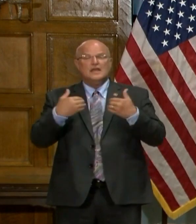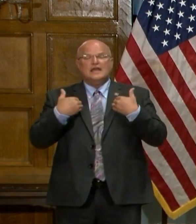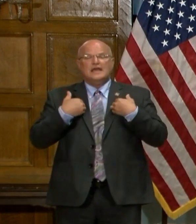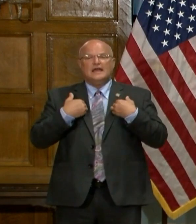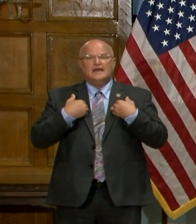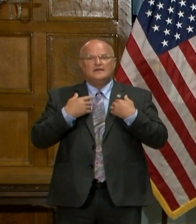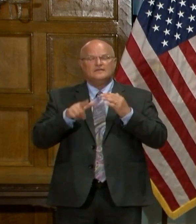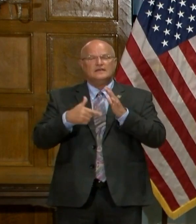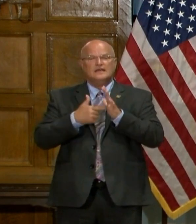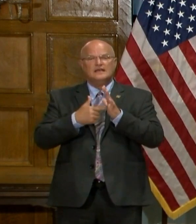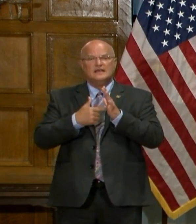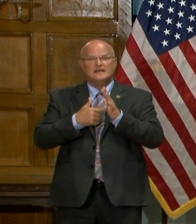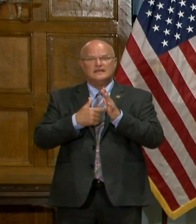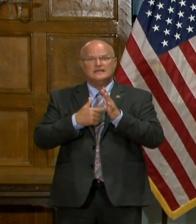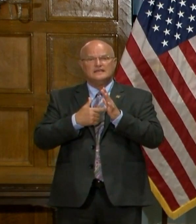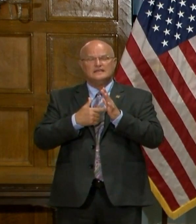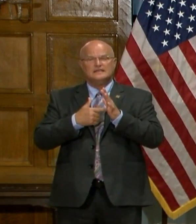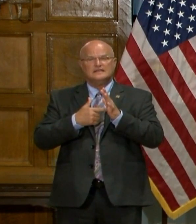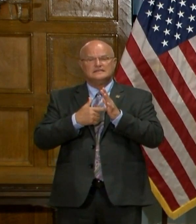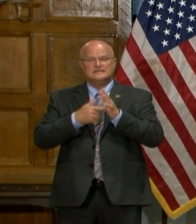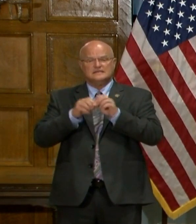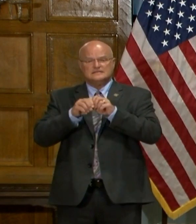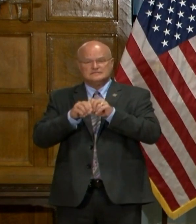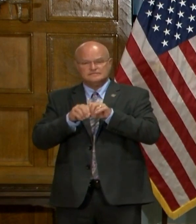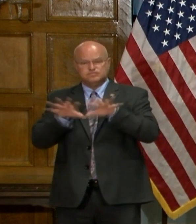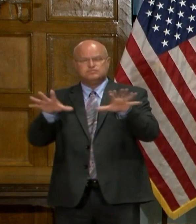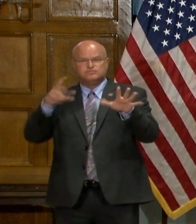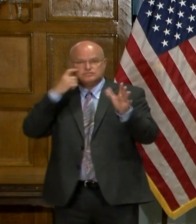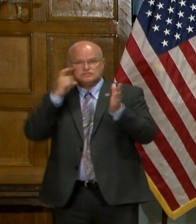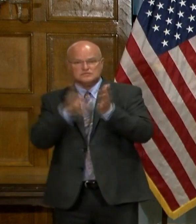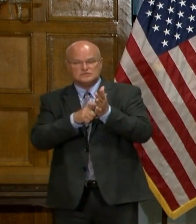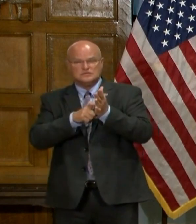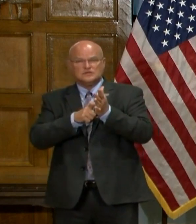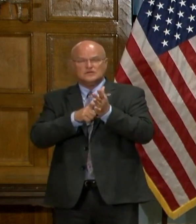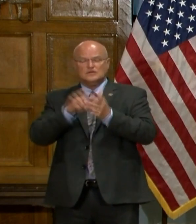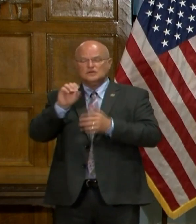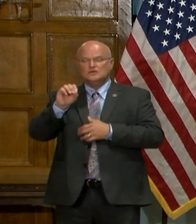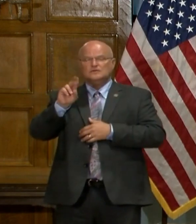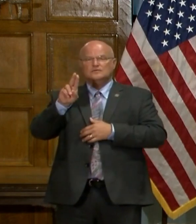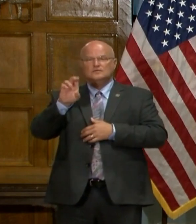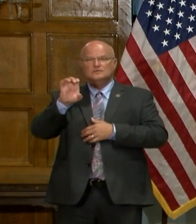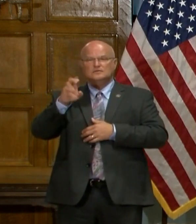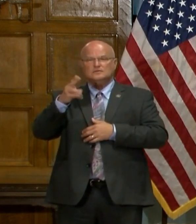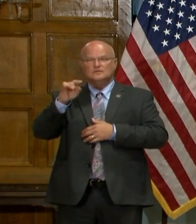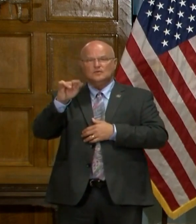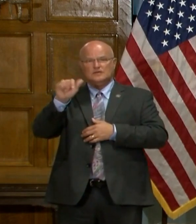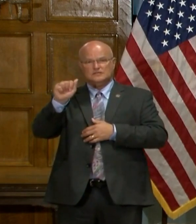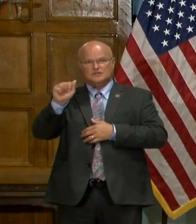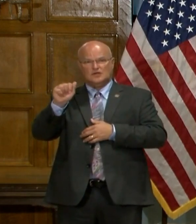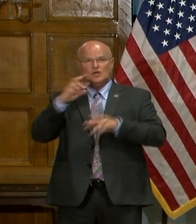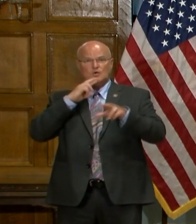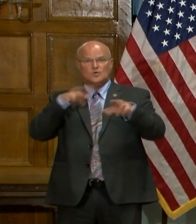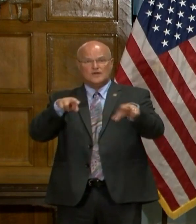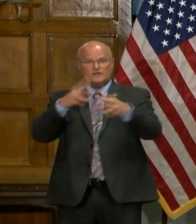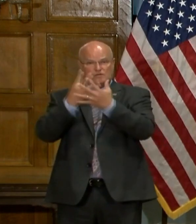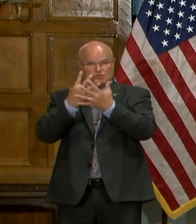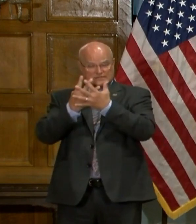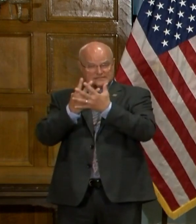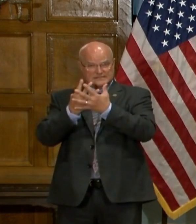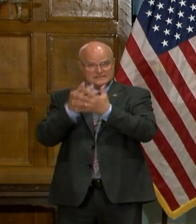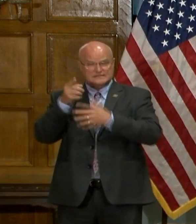have this outbreak that we have detected within the Ouachita River Correctional Facility, and then